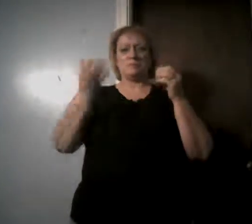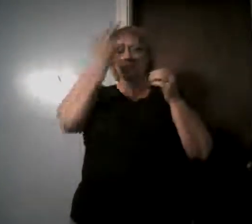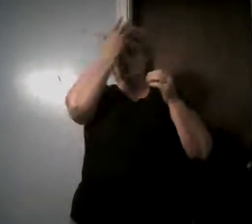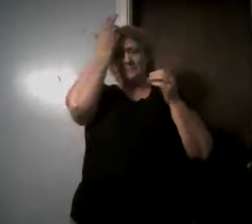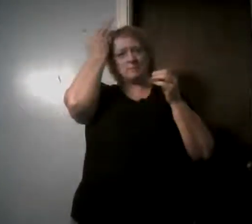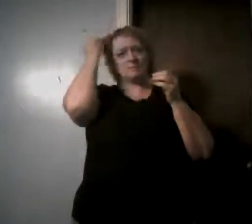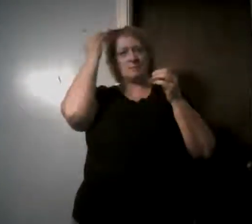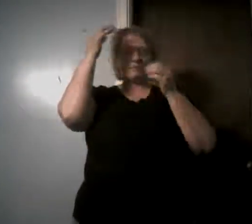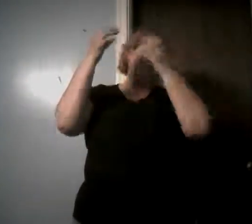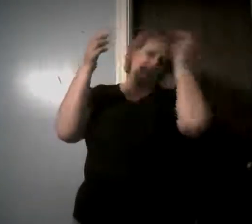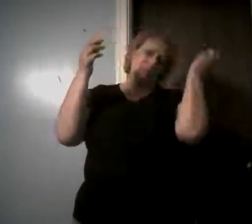Blood clots.